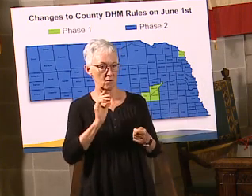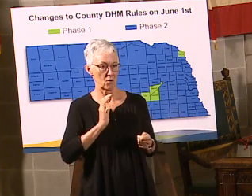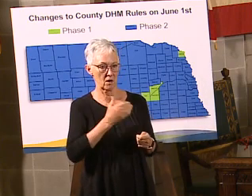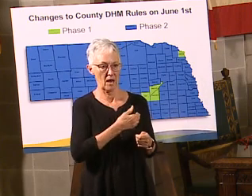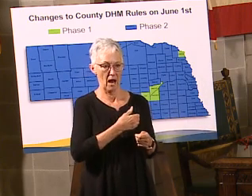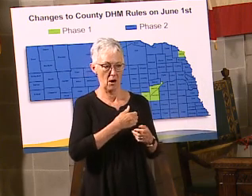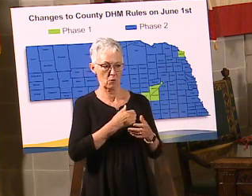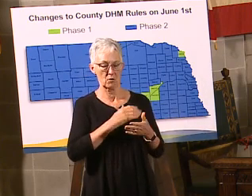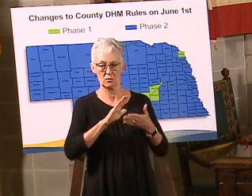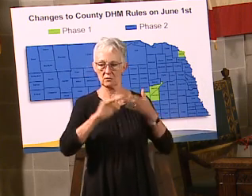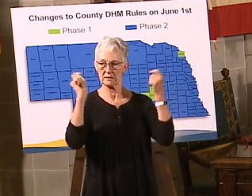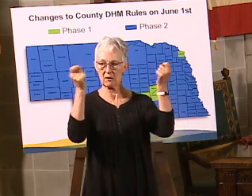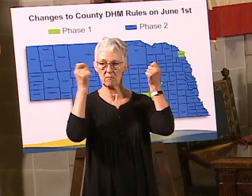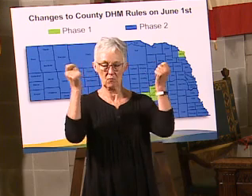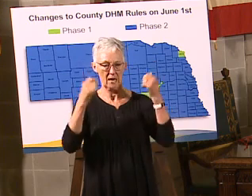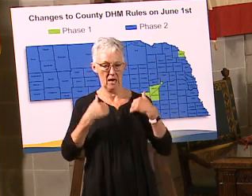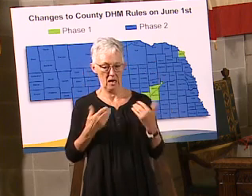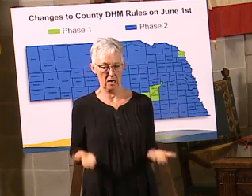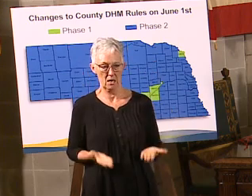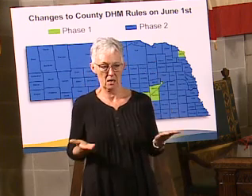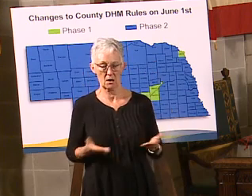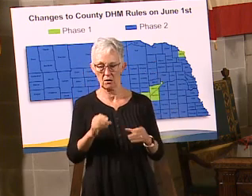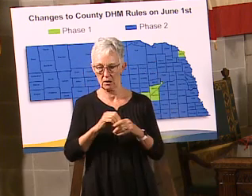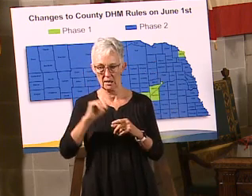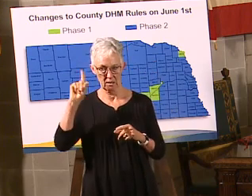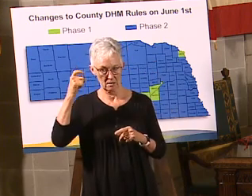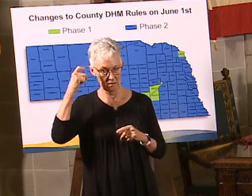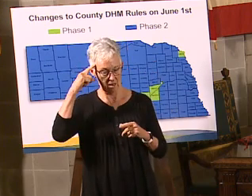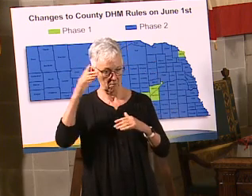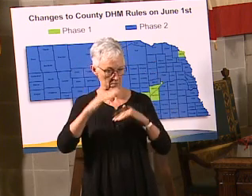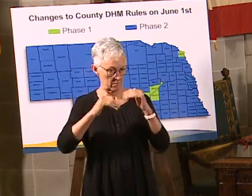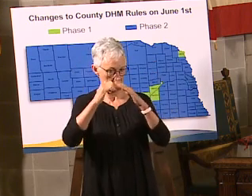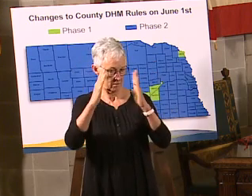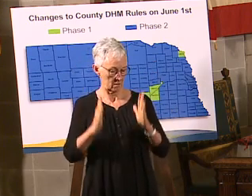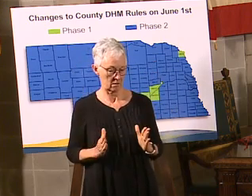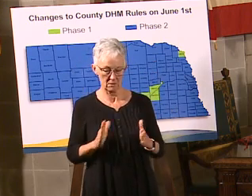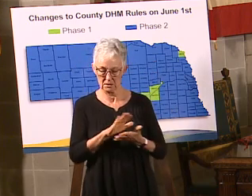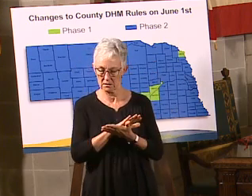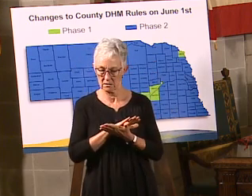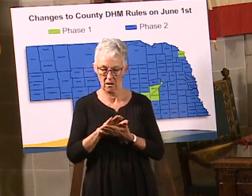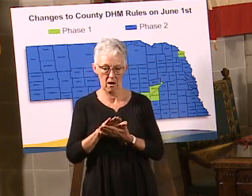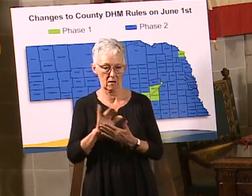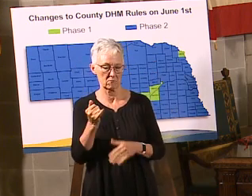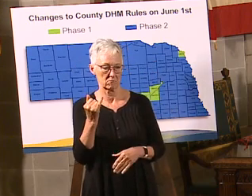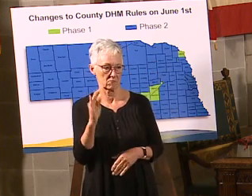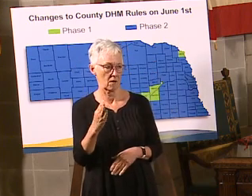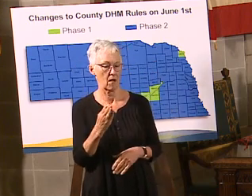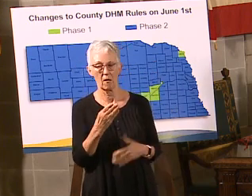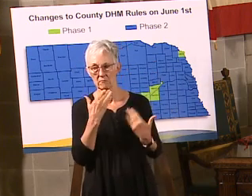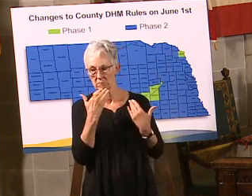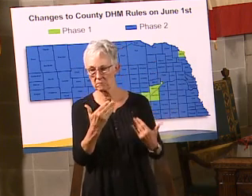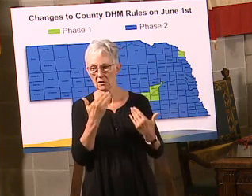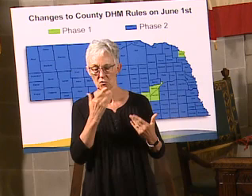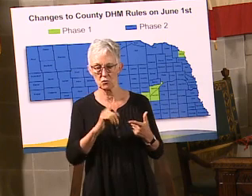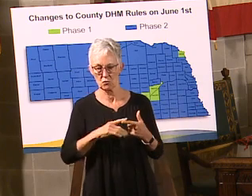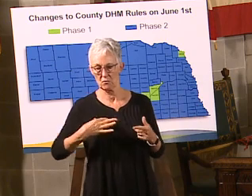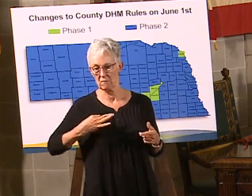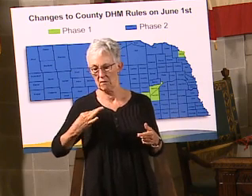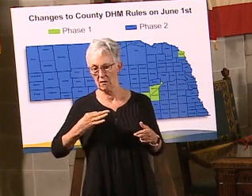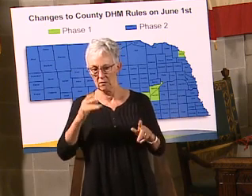held here in the Rotunda. I thought it was very well done. They did a very nice job, and I want to thank all the volunteers who,